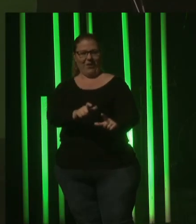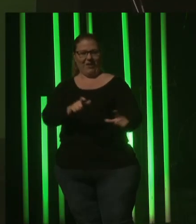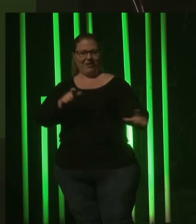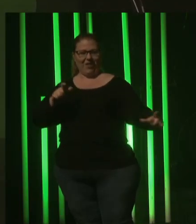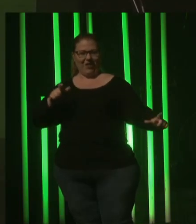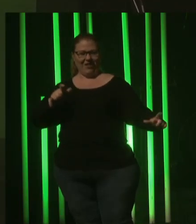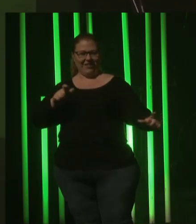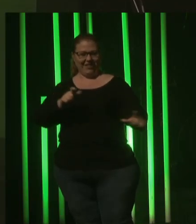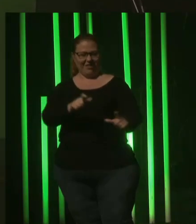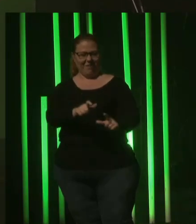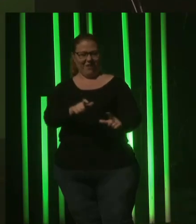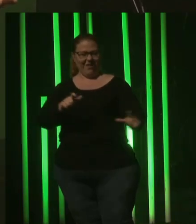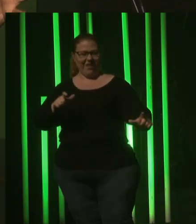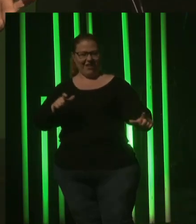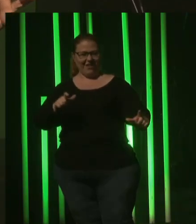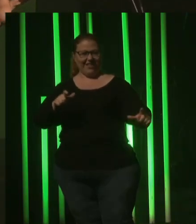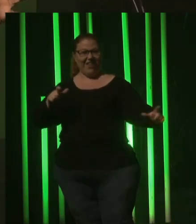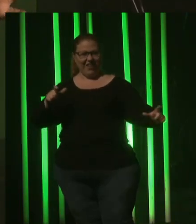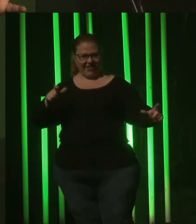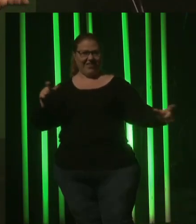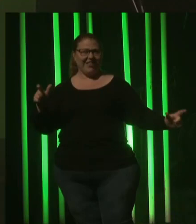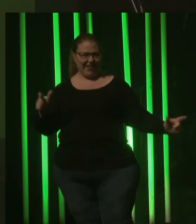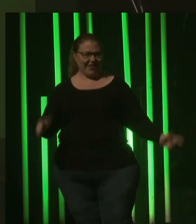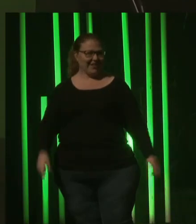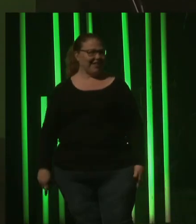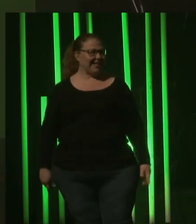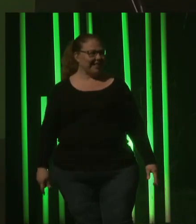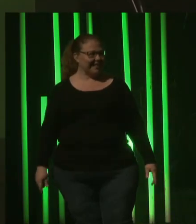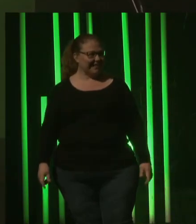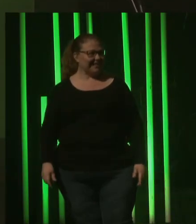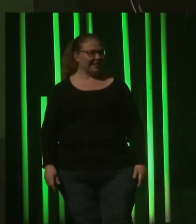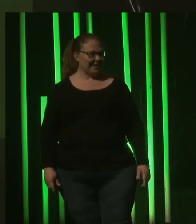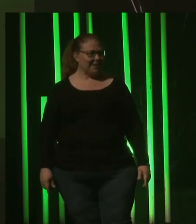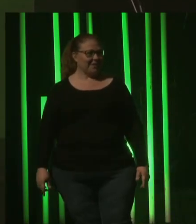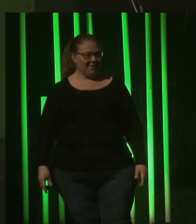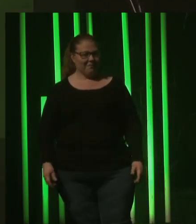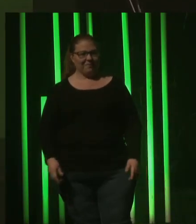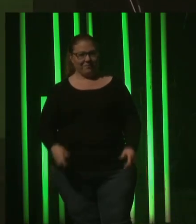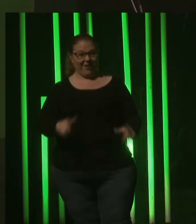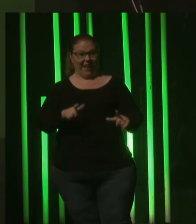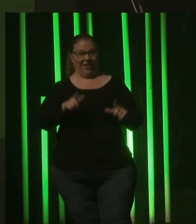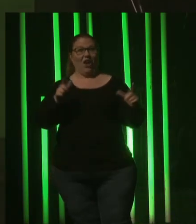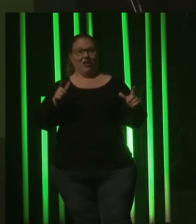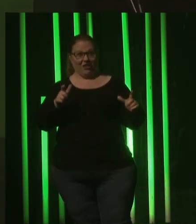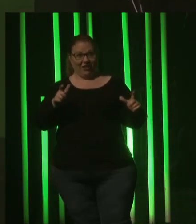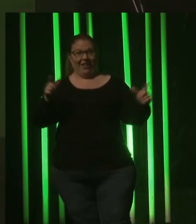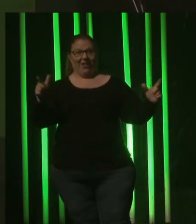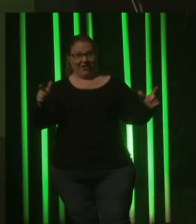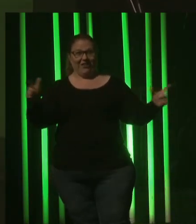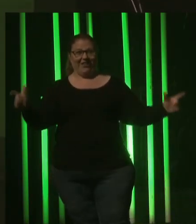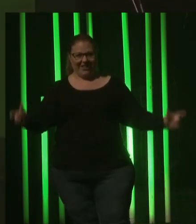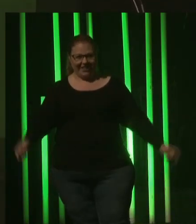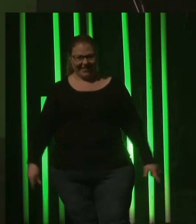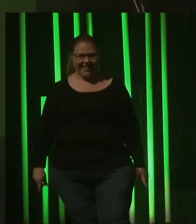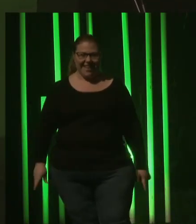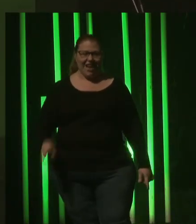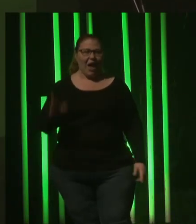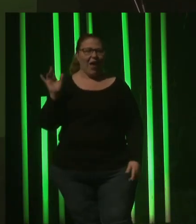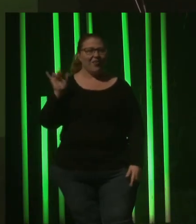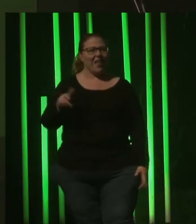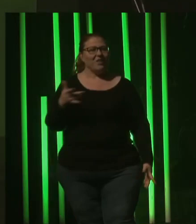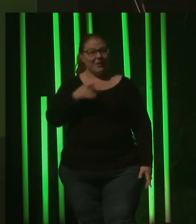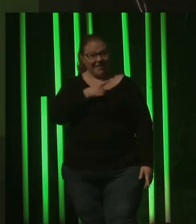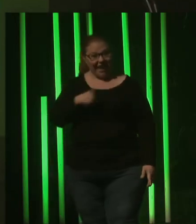larger and larger and larger and larger. That's what David